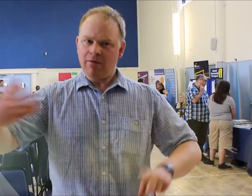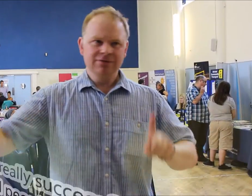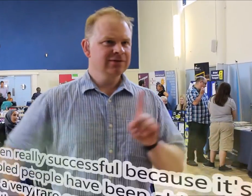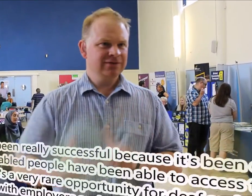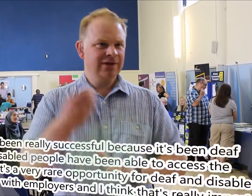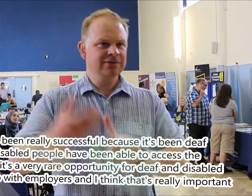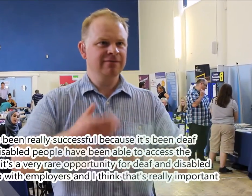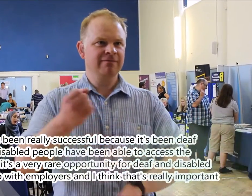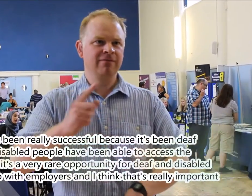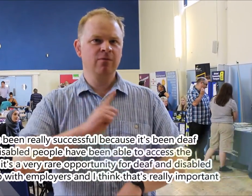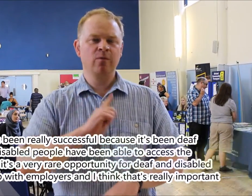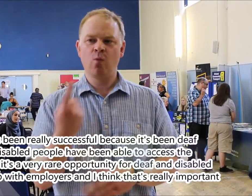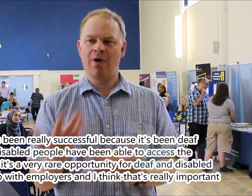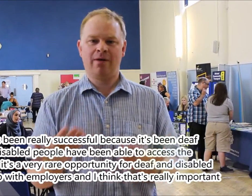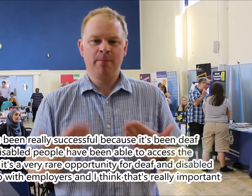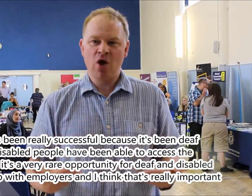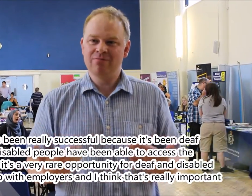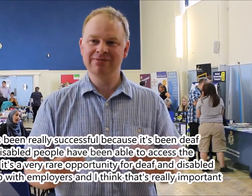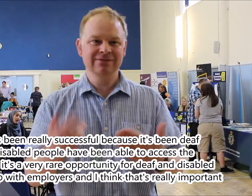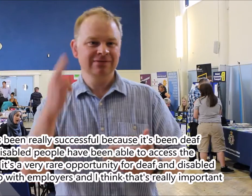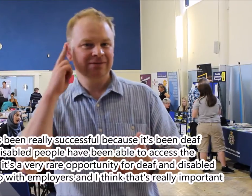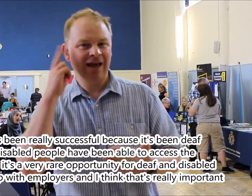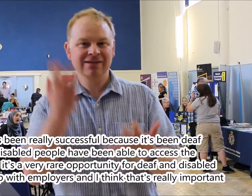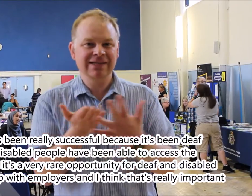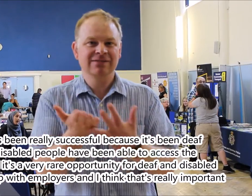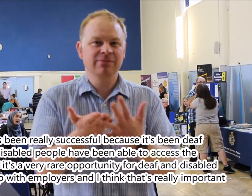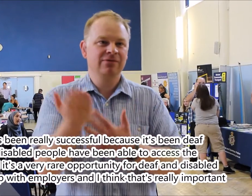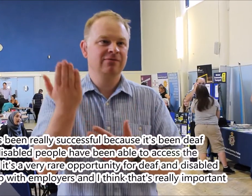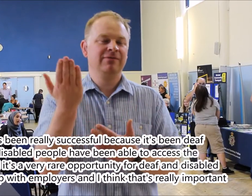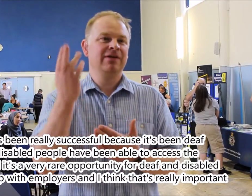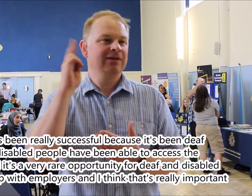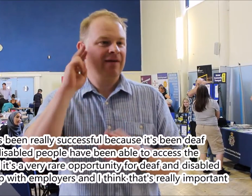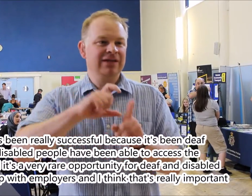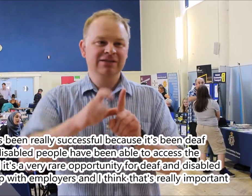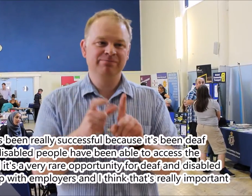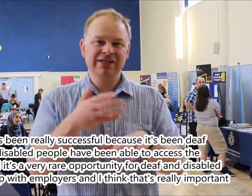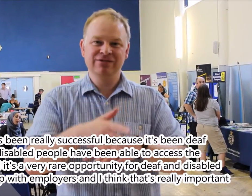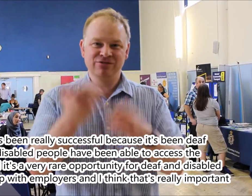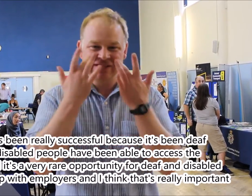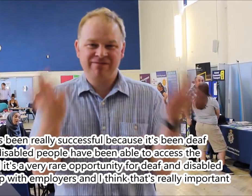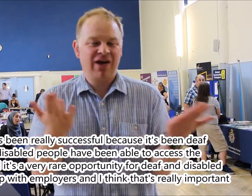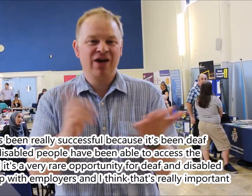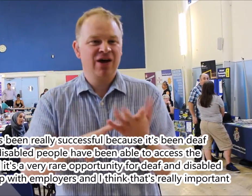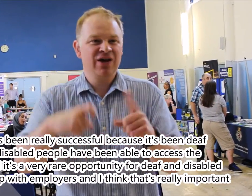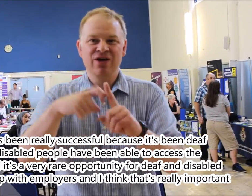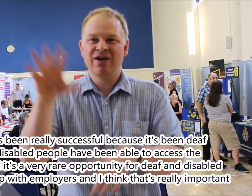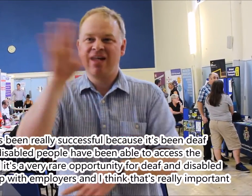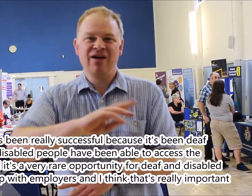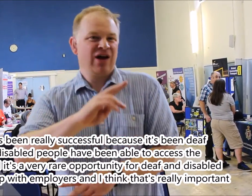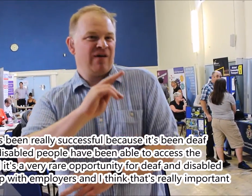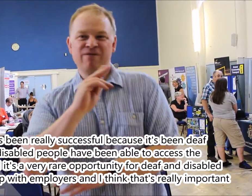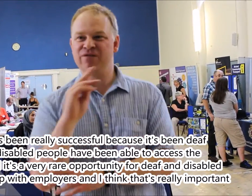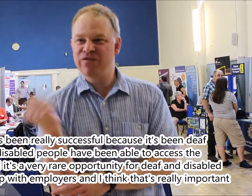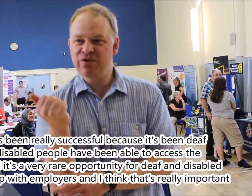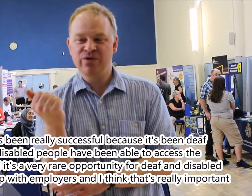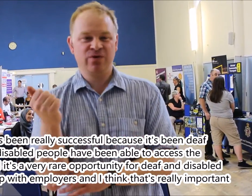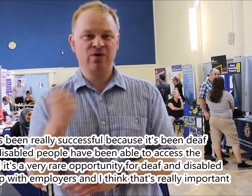I think today's been really successful actually, because it's been deaf accessible and disabled people have been able to access